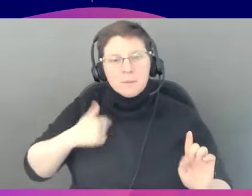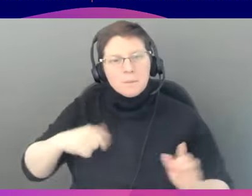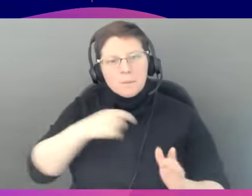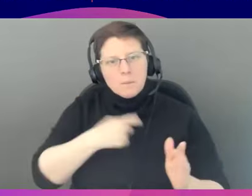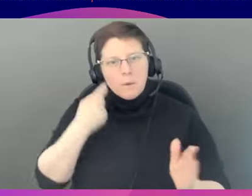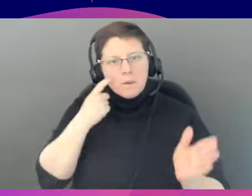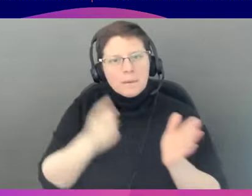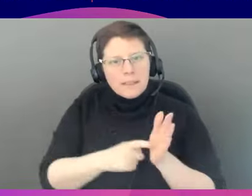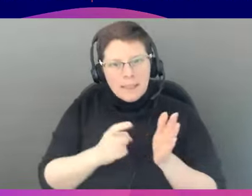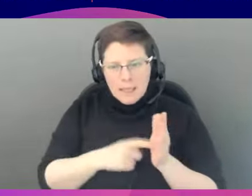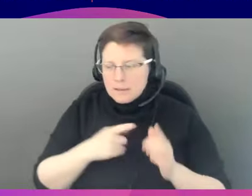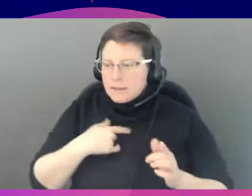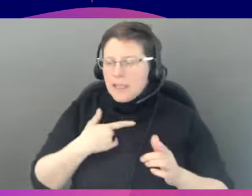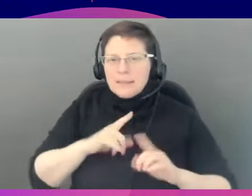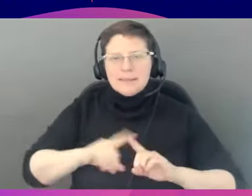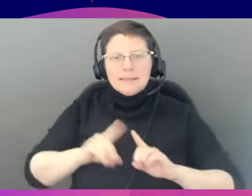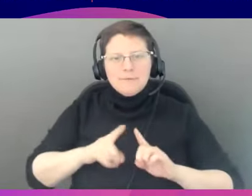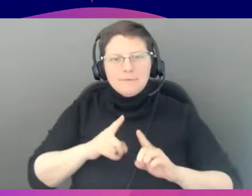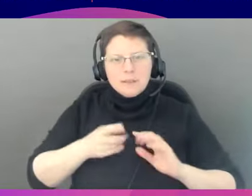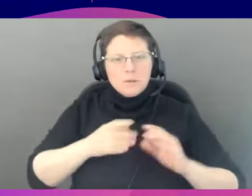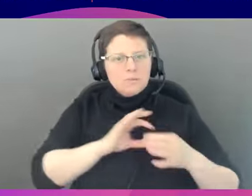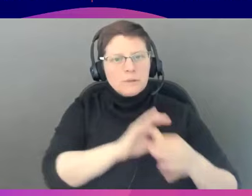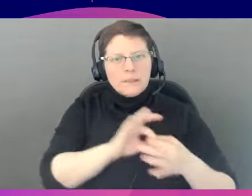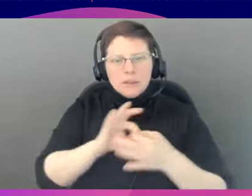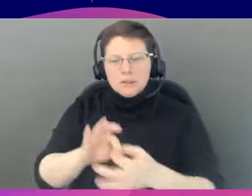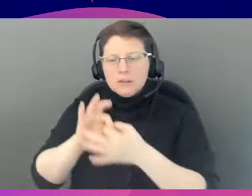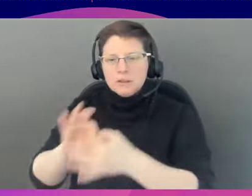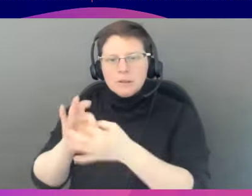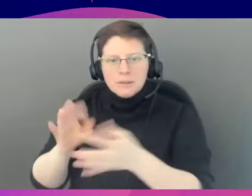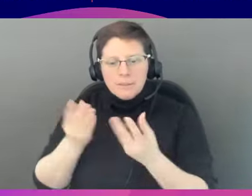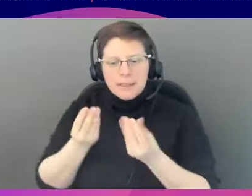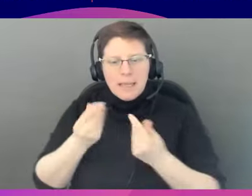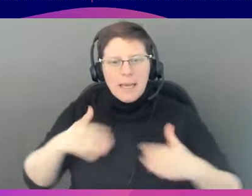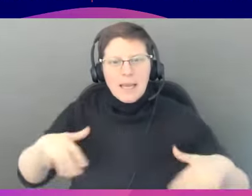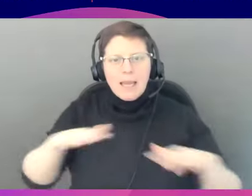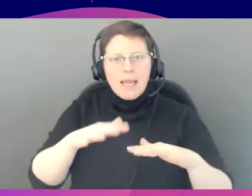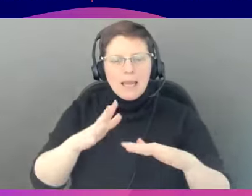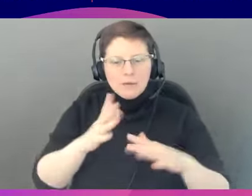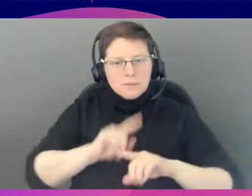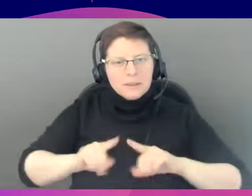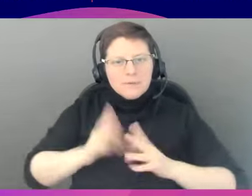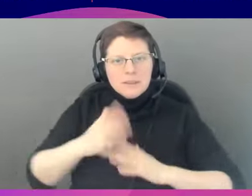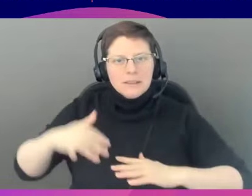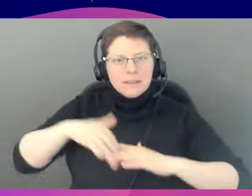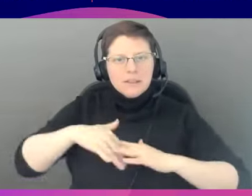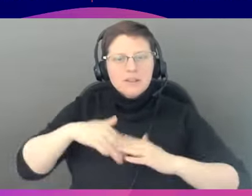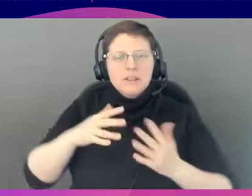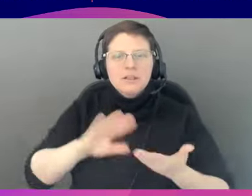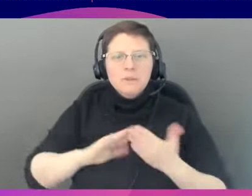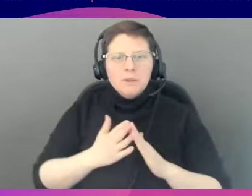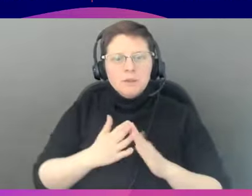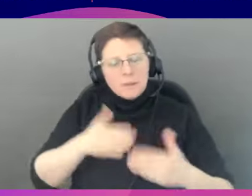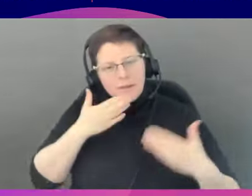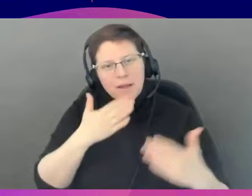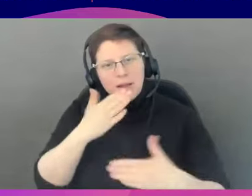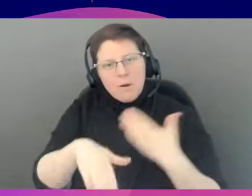lands since time immemorial where our work takes place. We express our gratitude to all Indigenous communities,